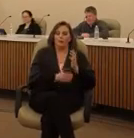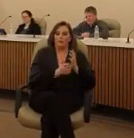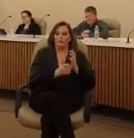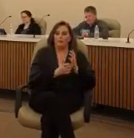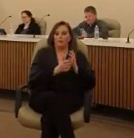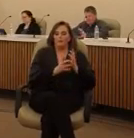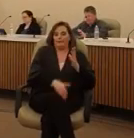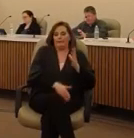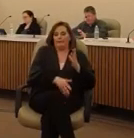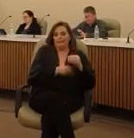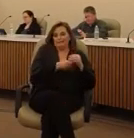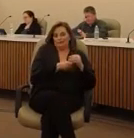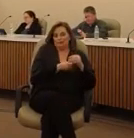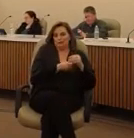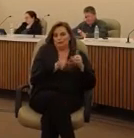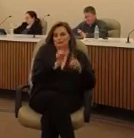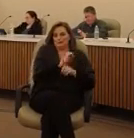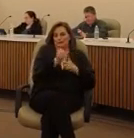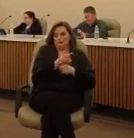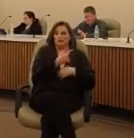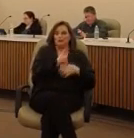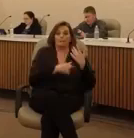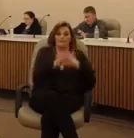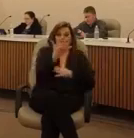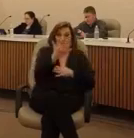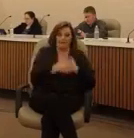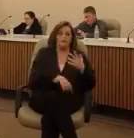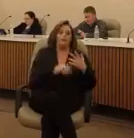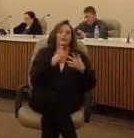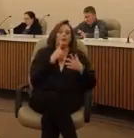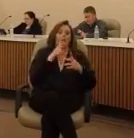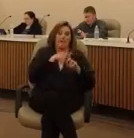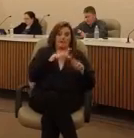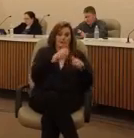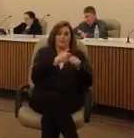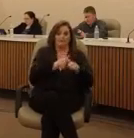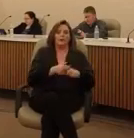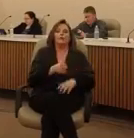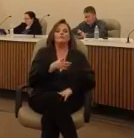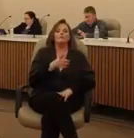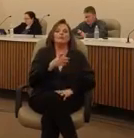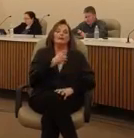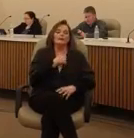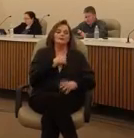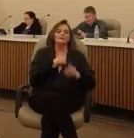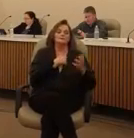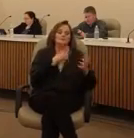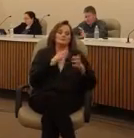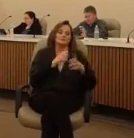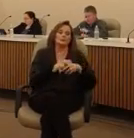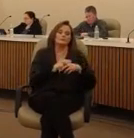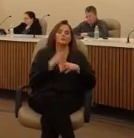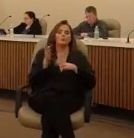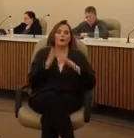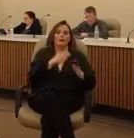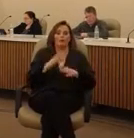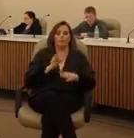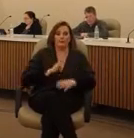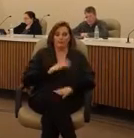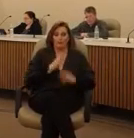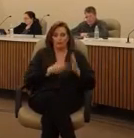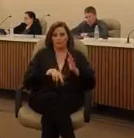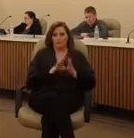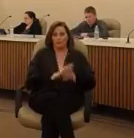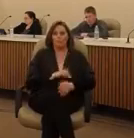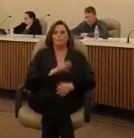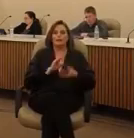additional conditions as follows. Number 5, that the application be subject to site plan review at the planning board. Number 6, that for the protection